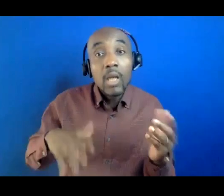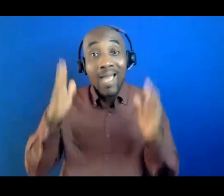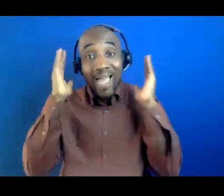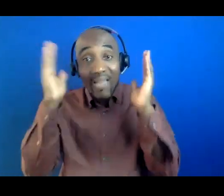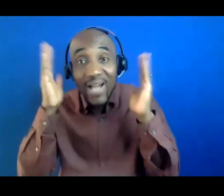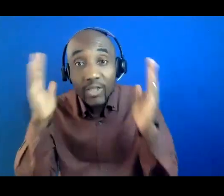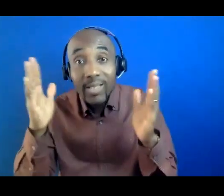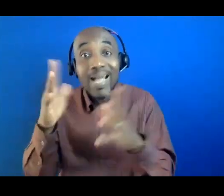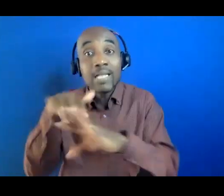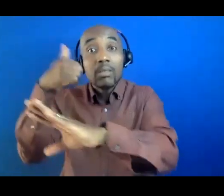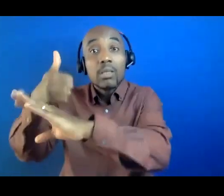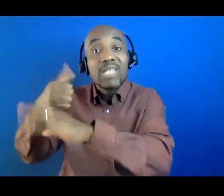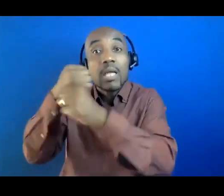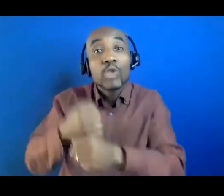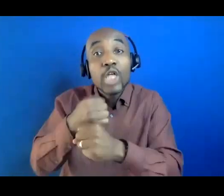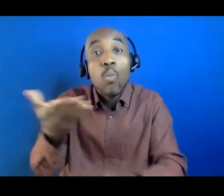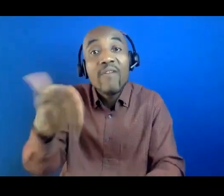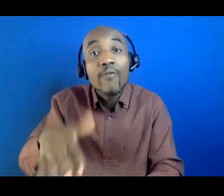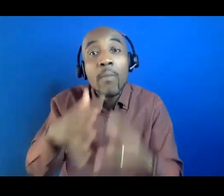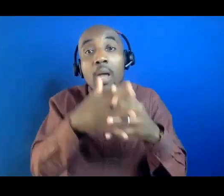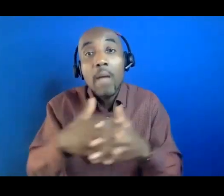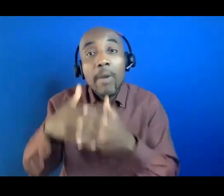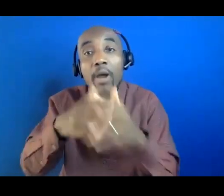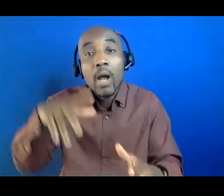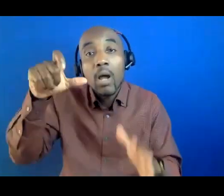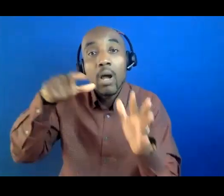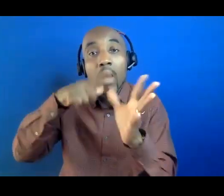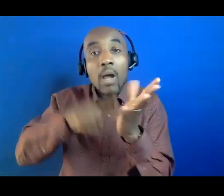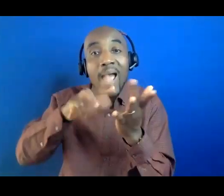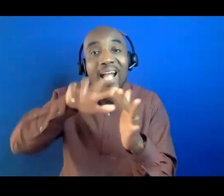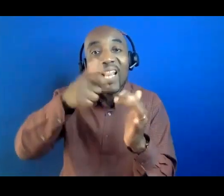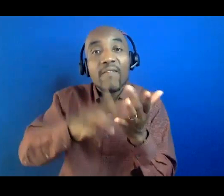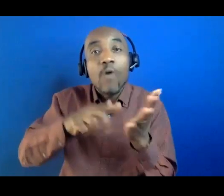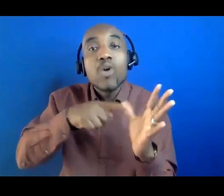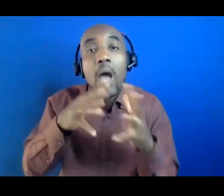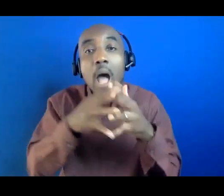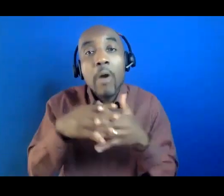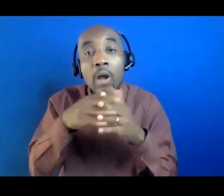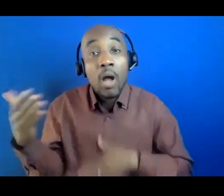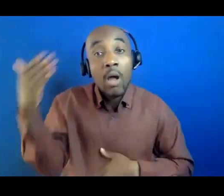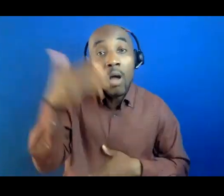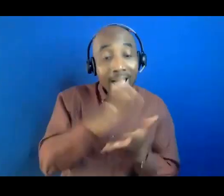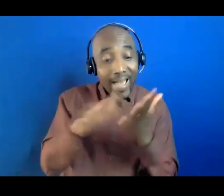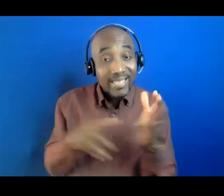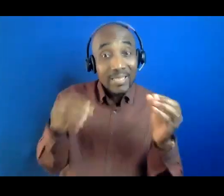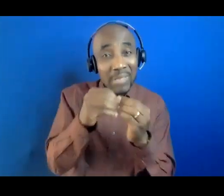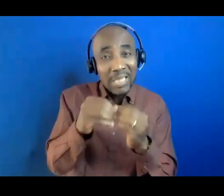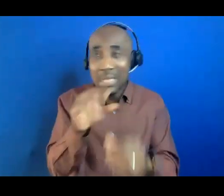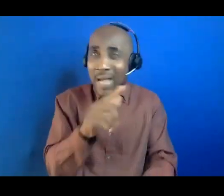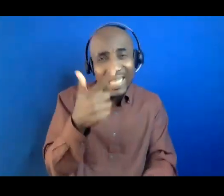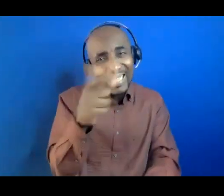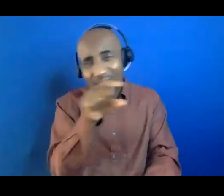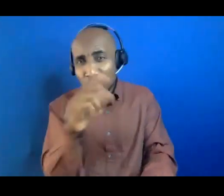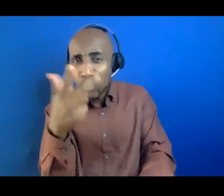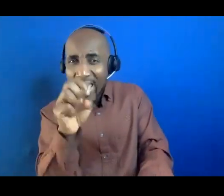from California. And he came to HTB, and there was a very small group of people, maybe 70 to 80